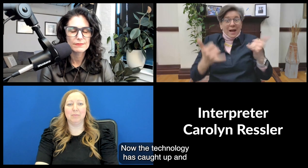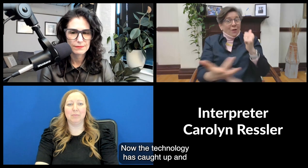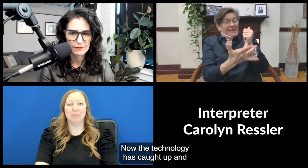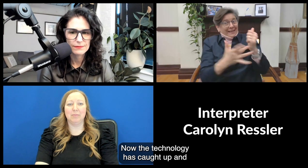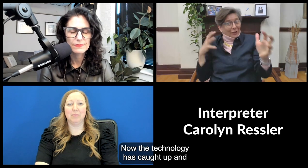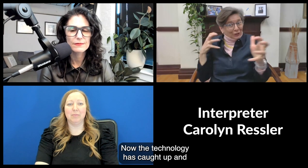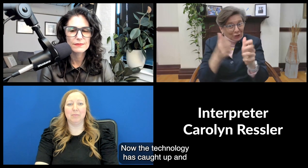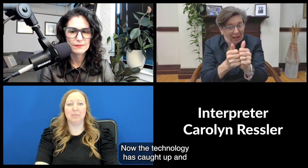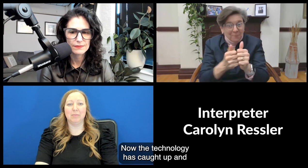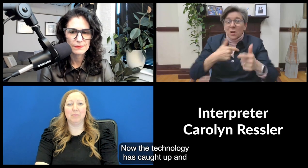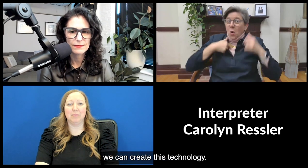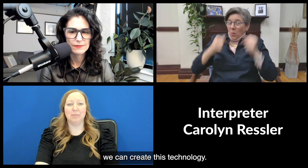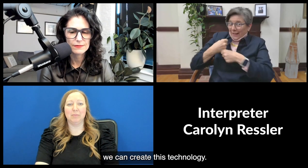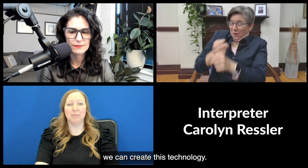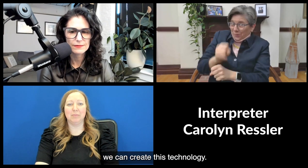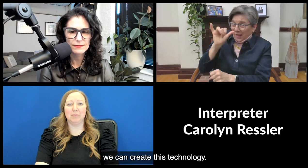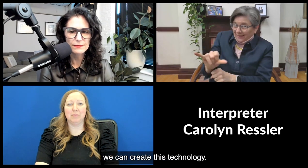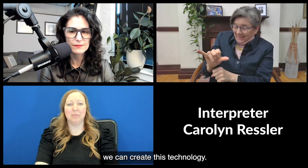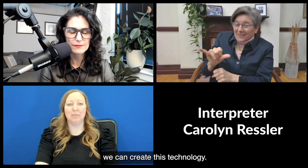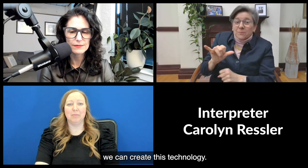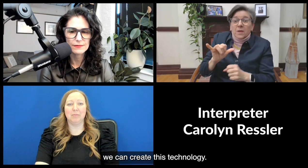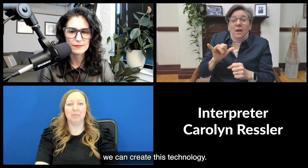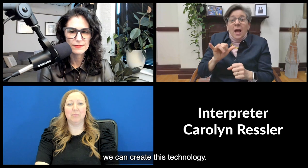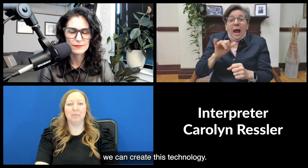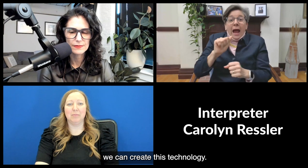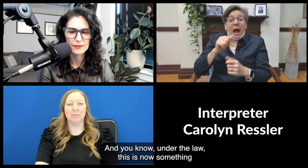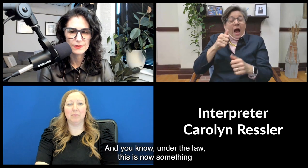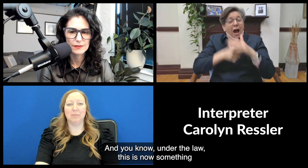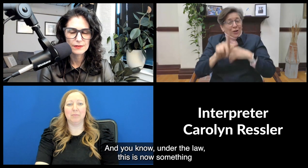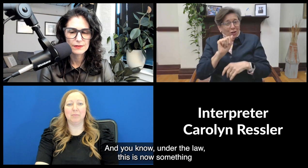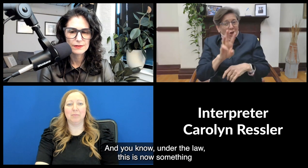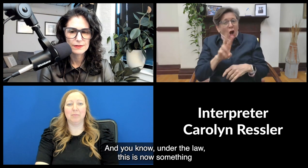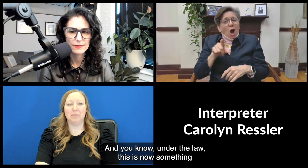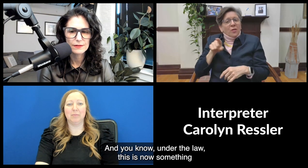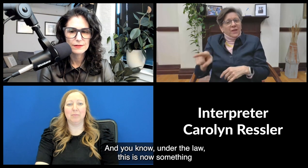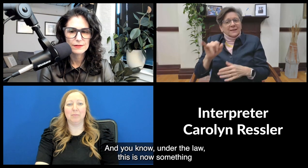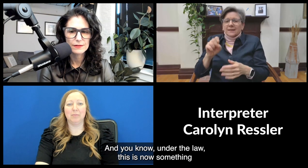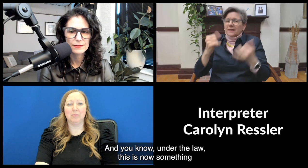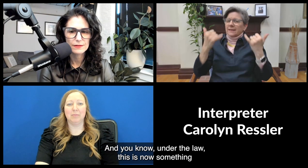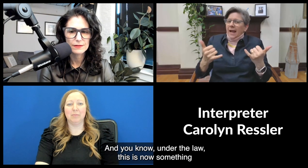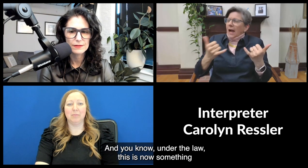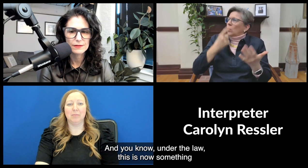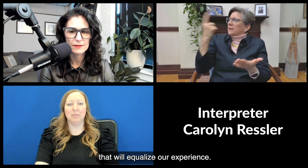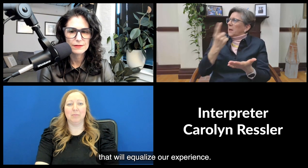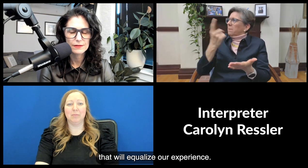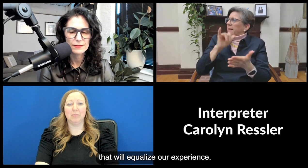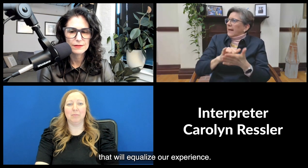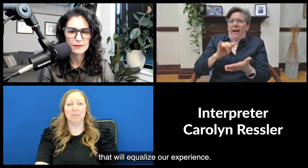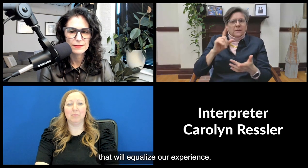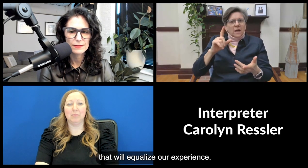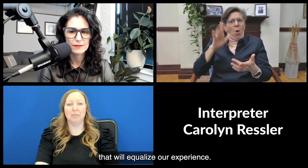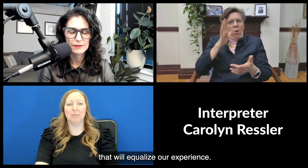people need to be able to get visible plays so that we know what's going on. So we create this technology and, you know, under the